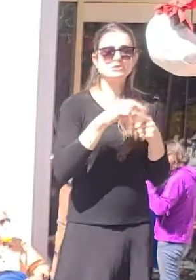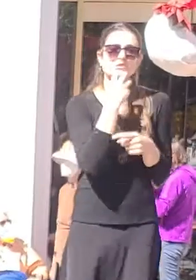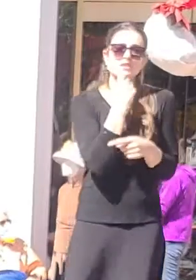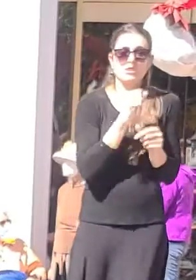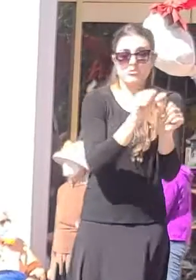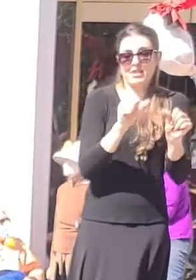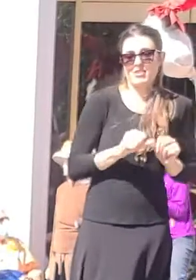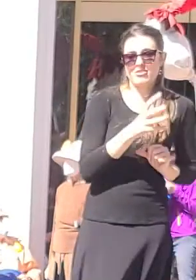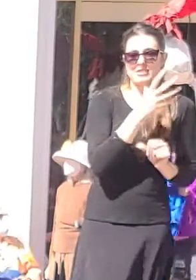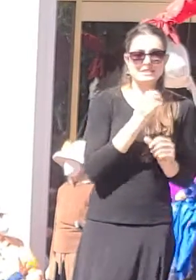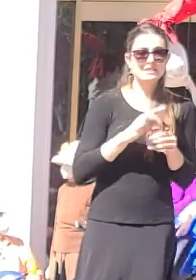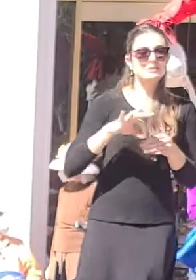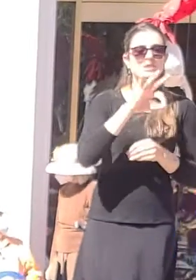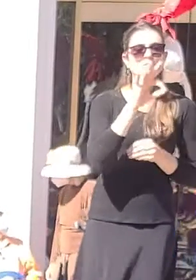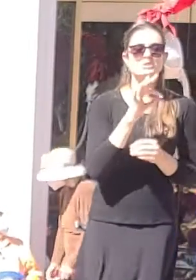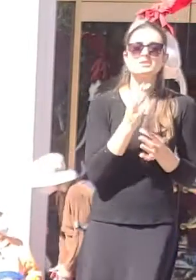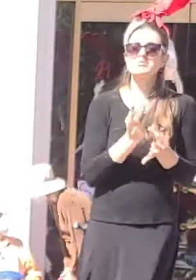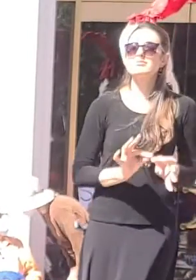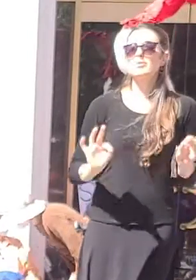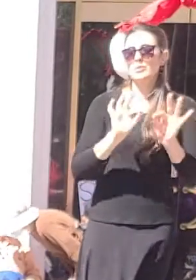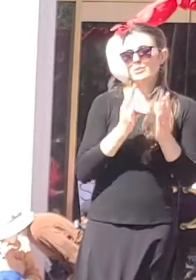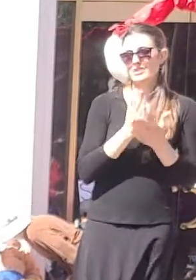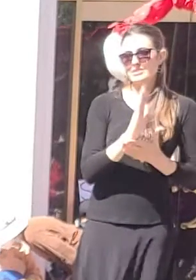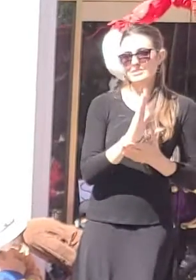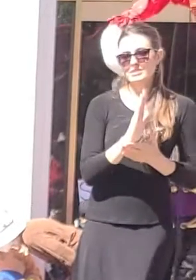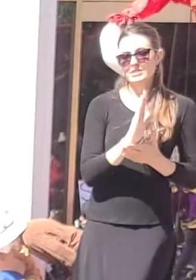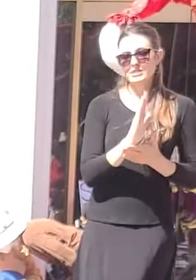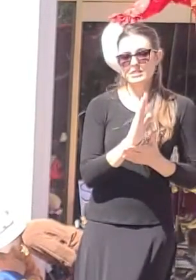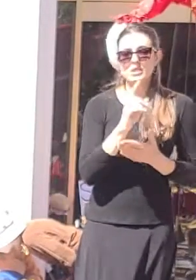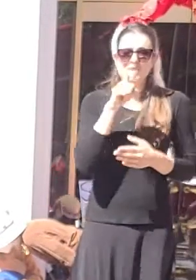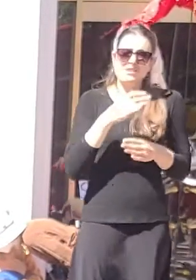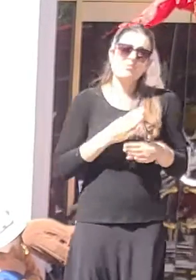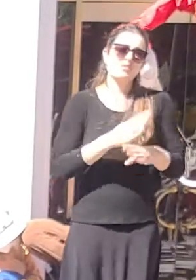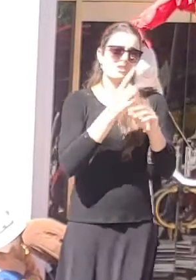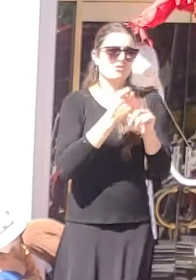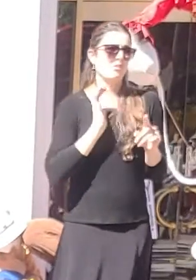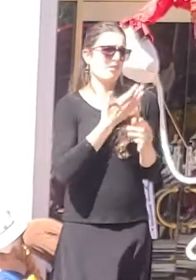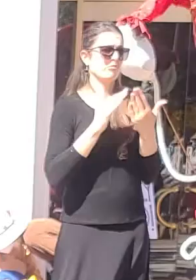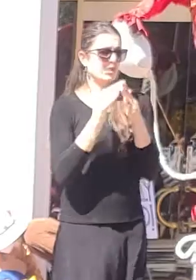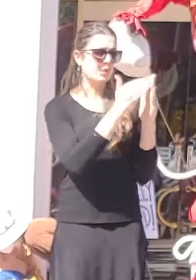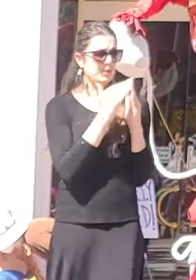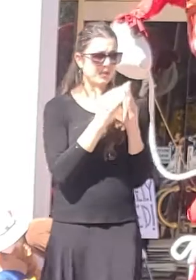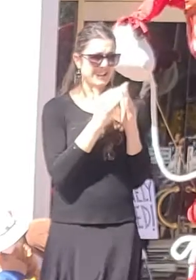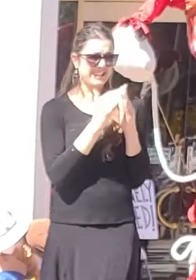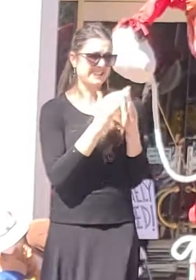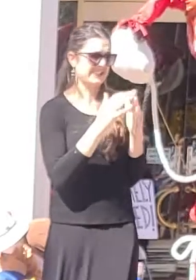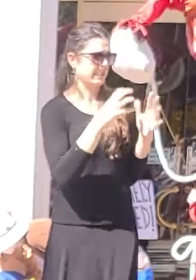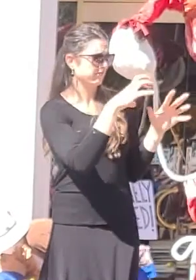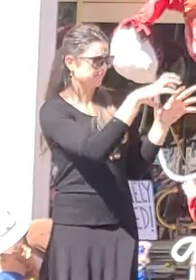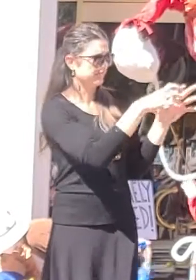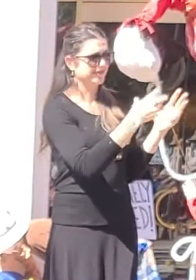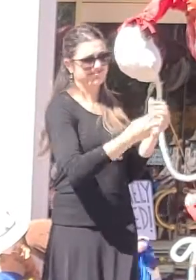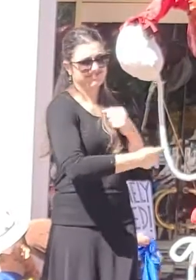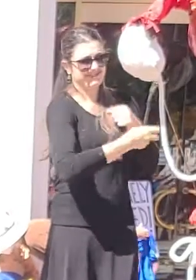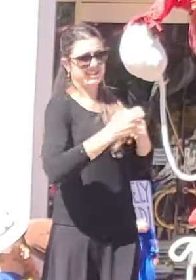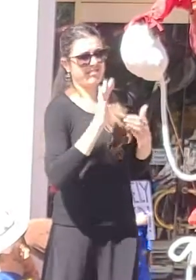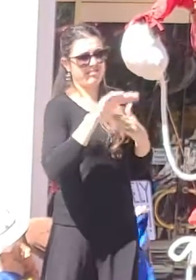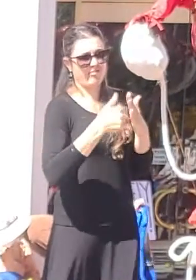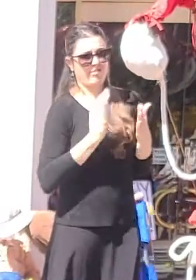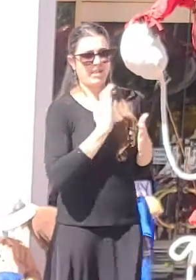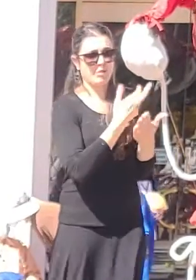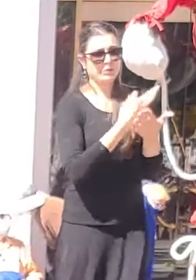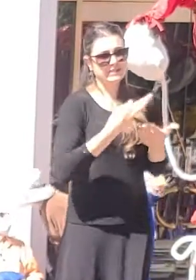spiritually significant sites, protections from our communities being targeted by resource extraction, corporations, and food sovereignty.